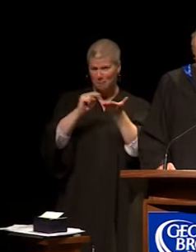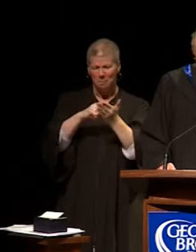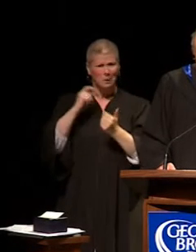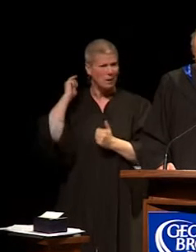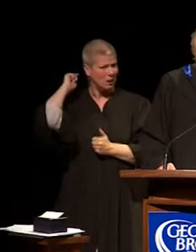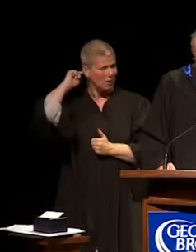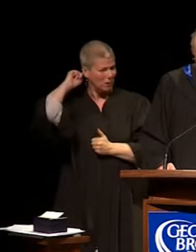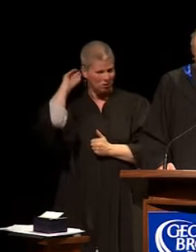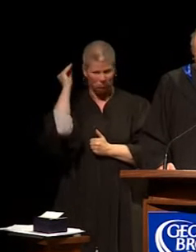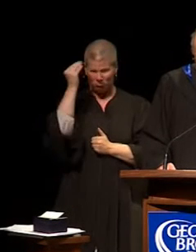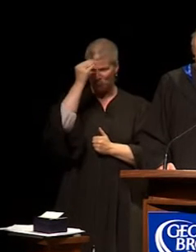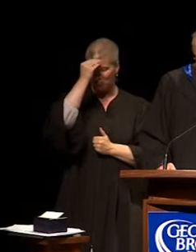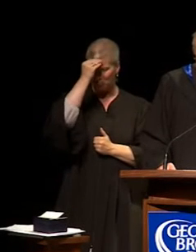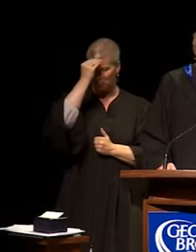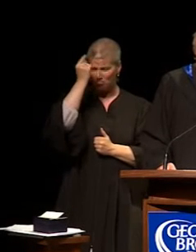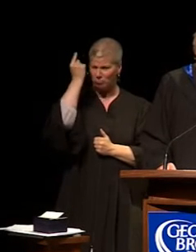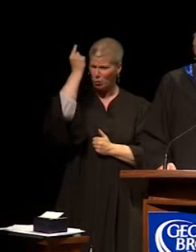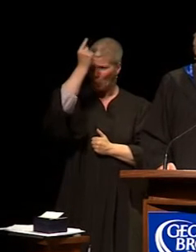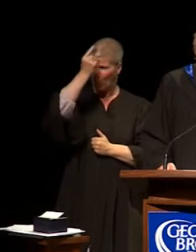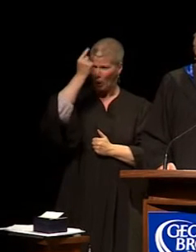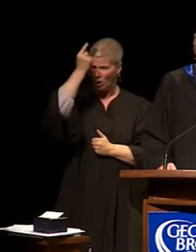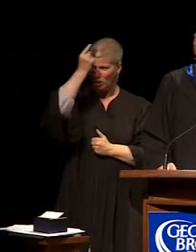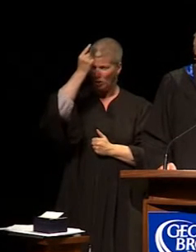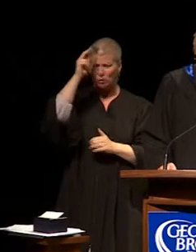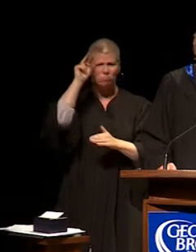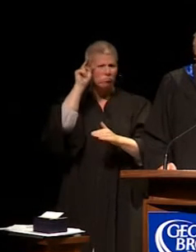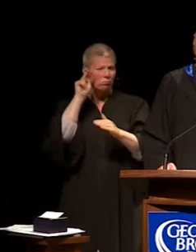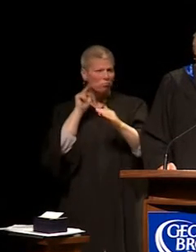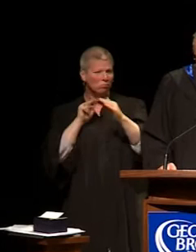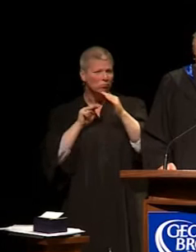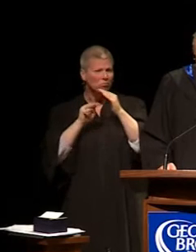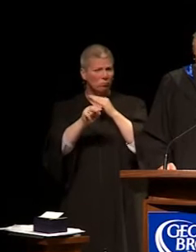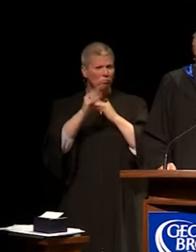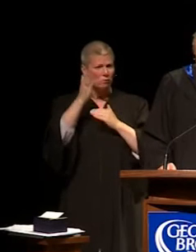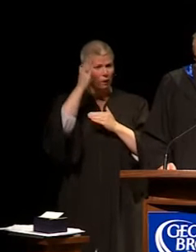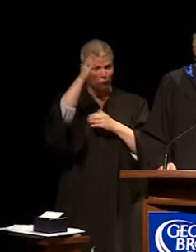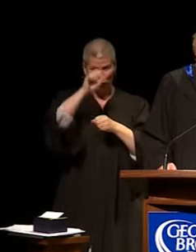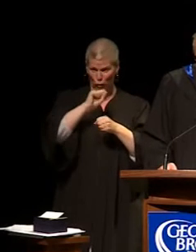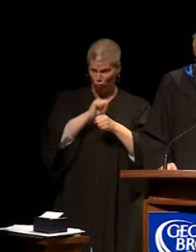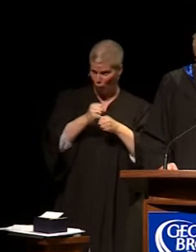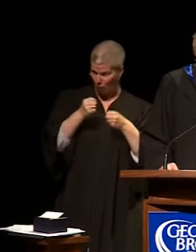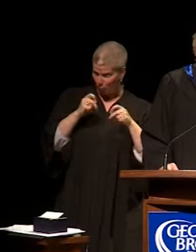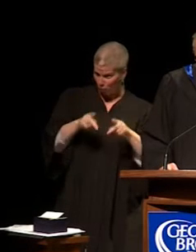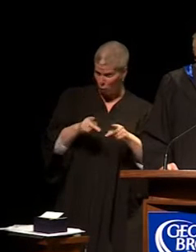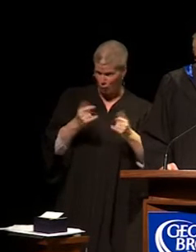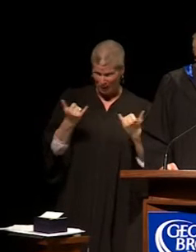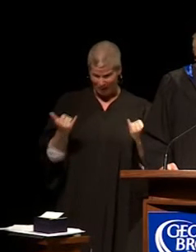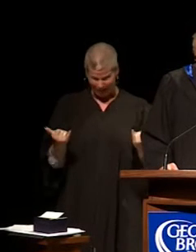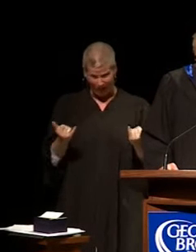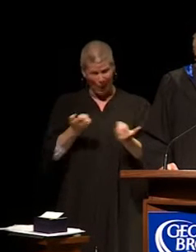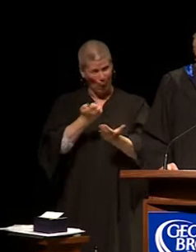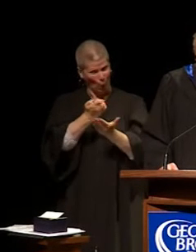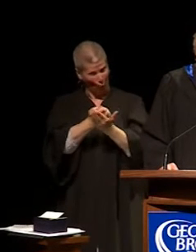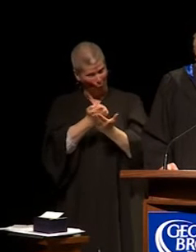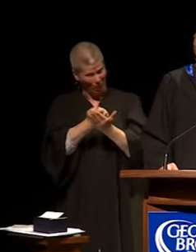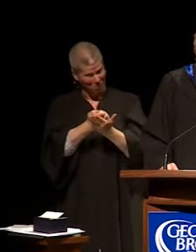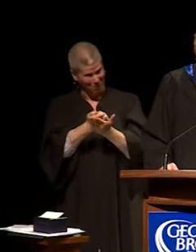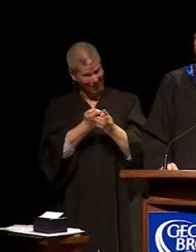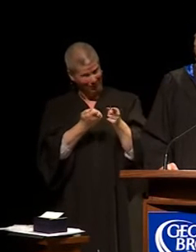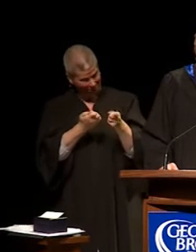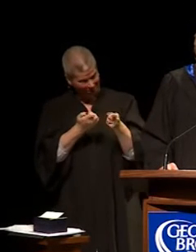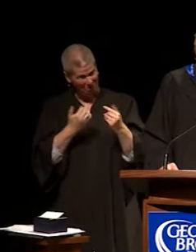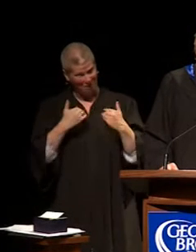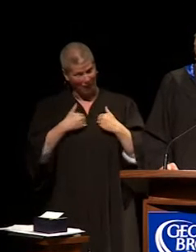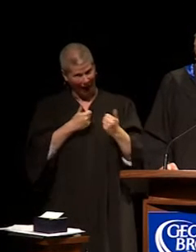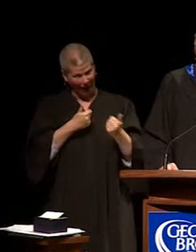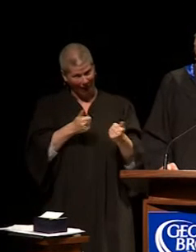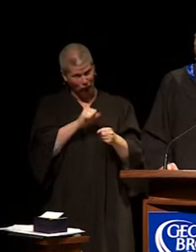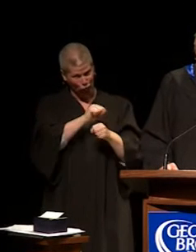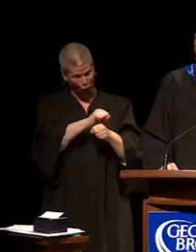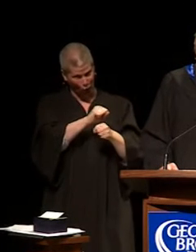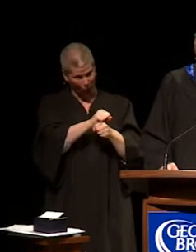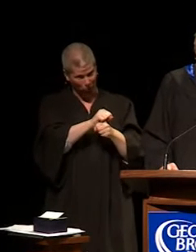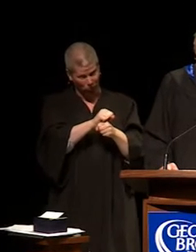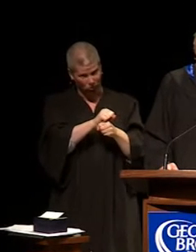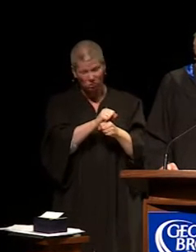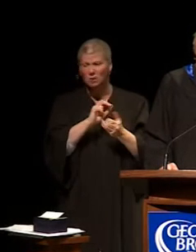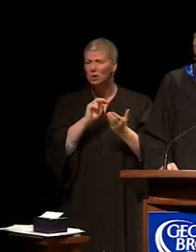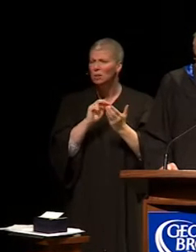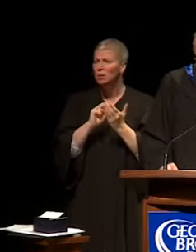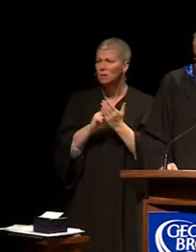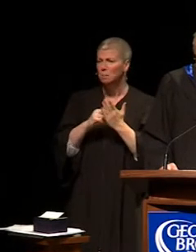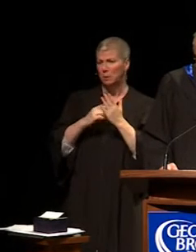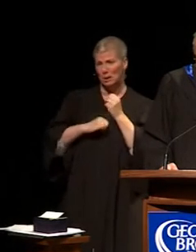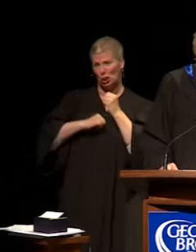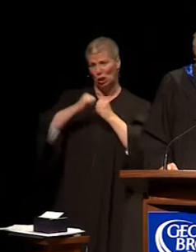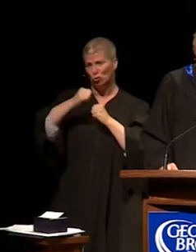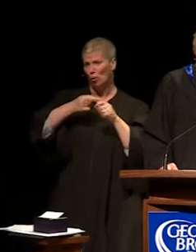is, what are the prospects for jobs in this economy? And because construction will have a large